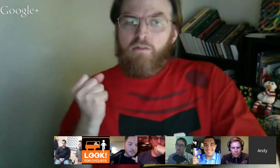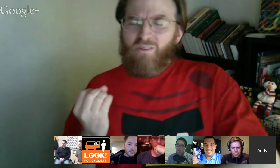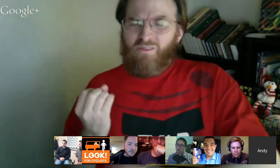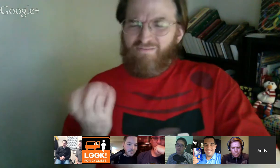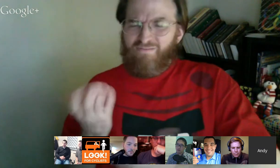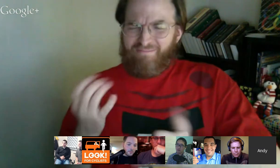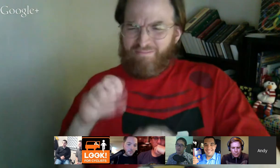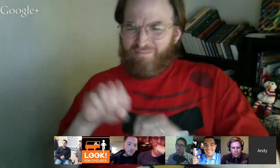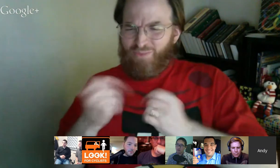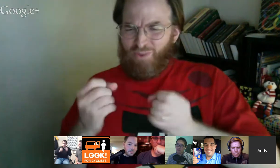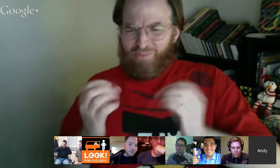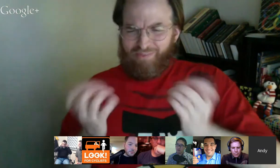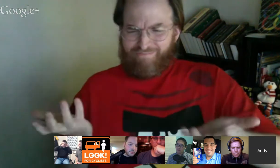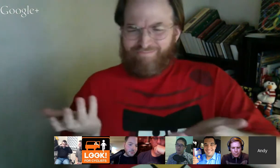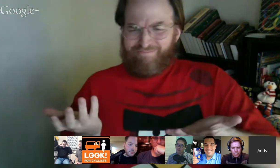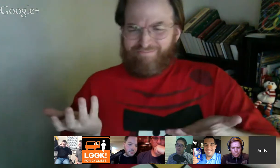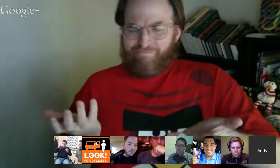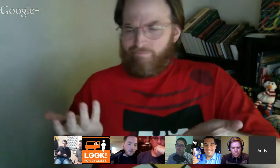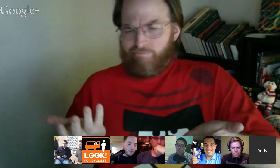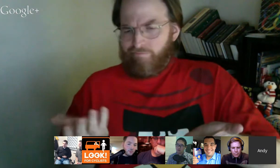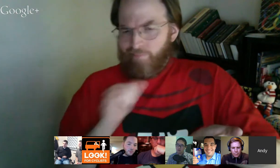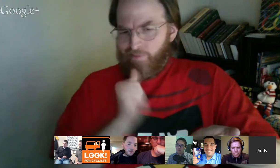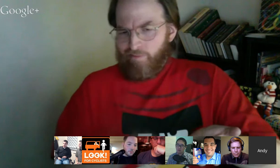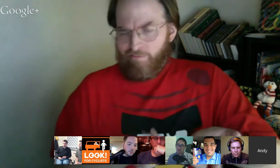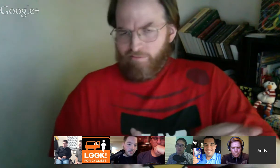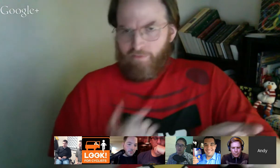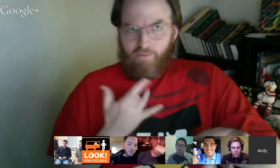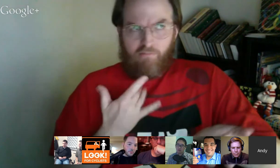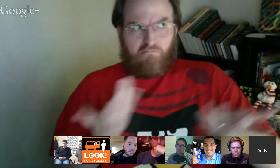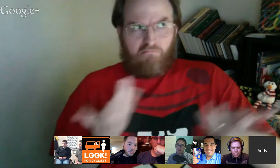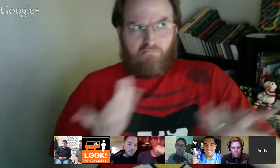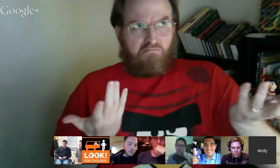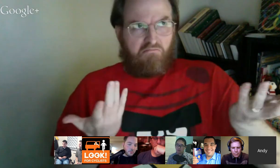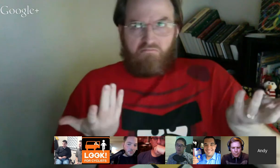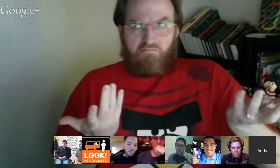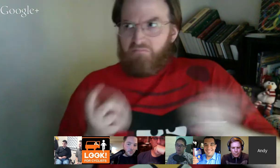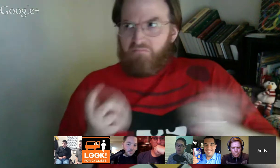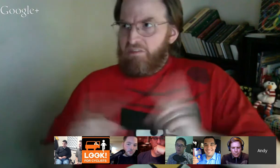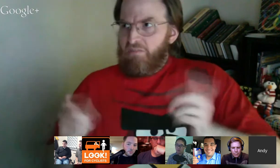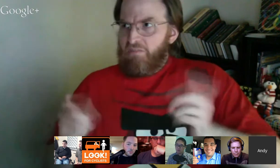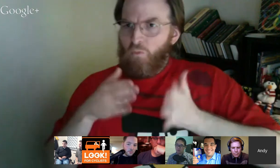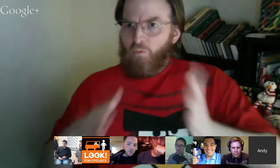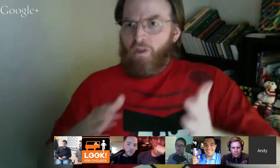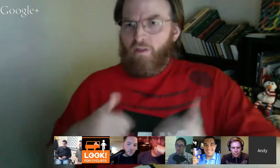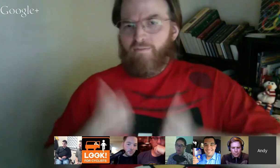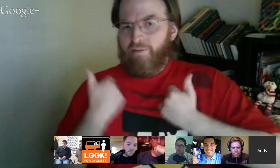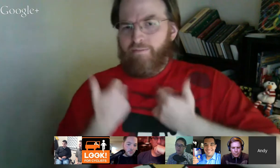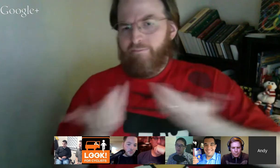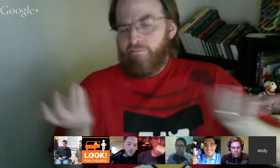And deaf people can catch things visually a lot faster than hearing people can.